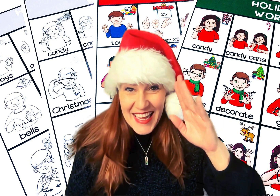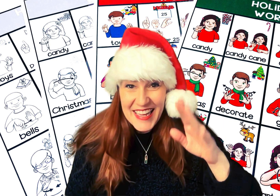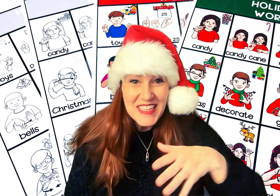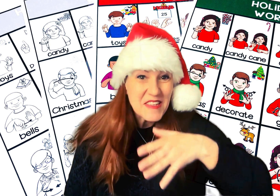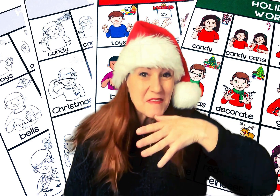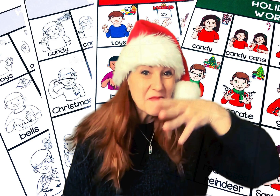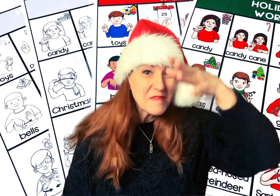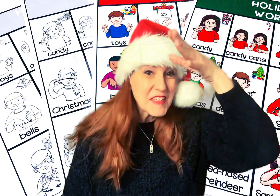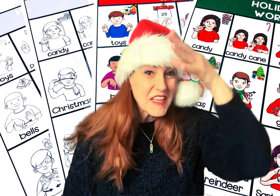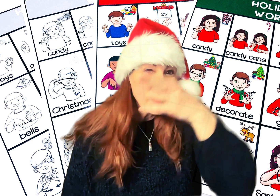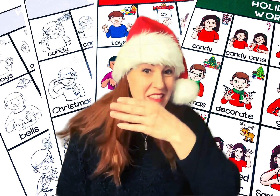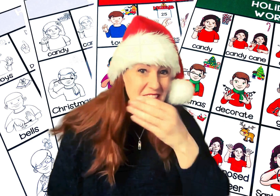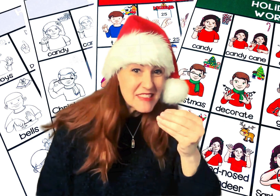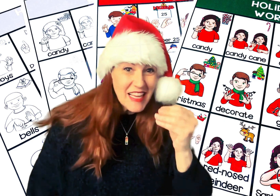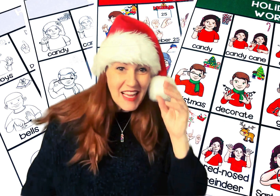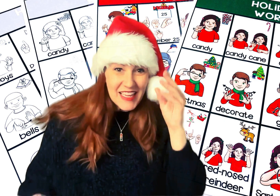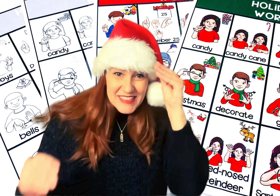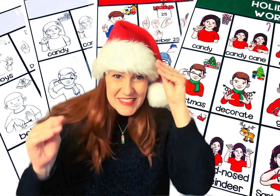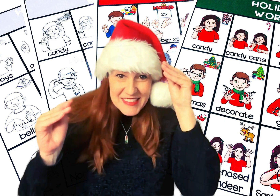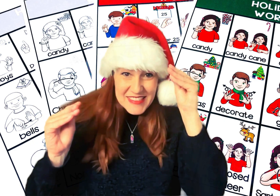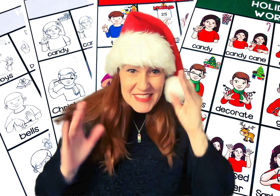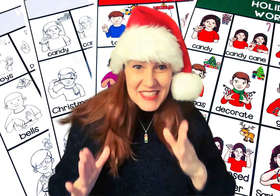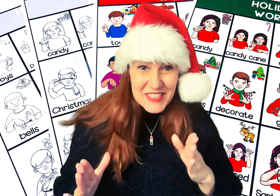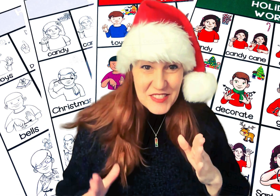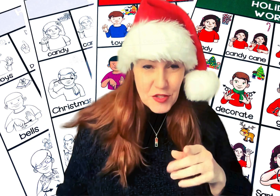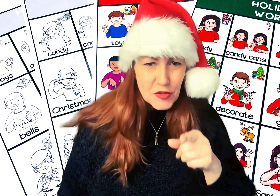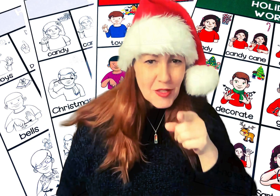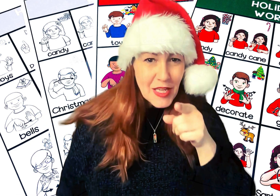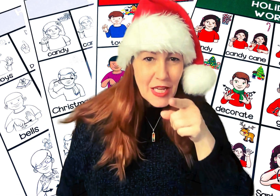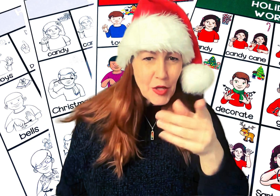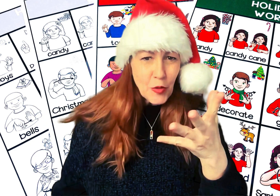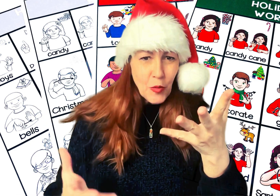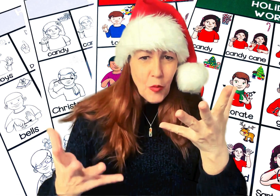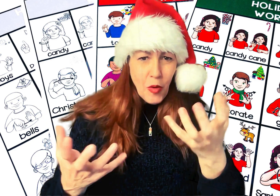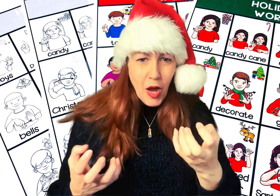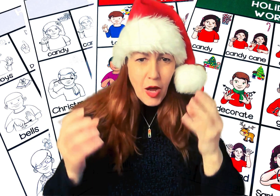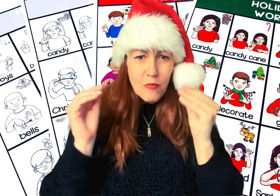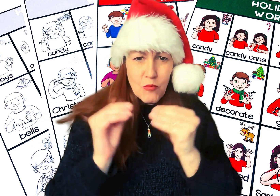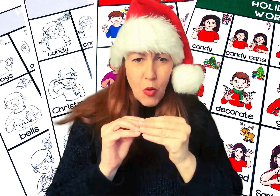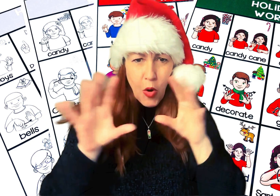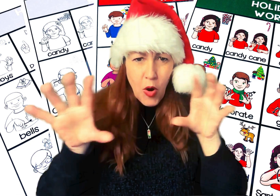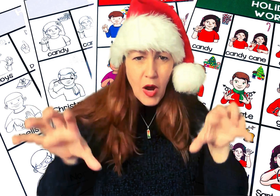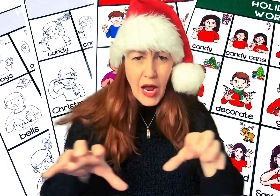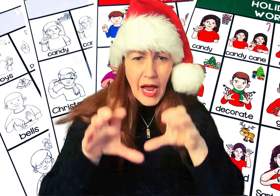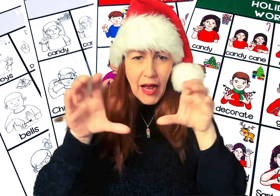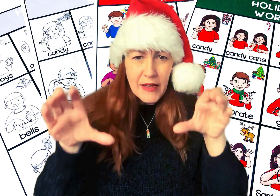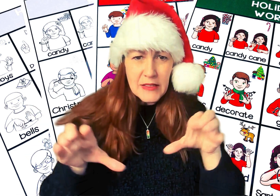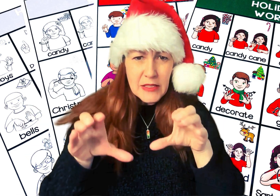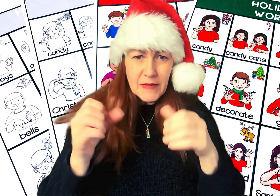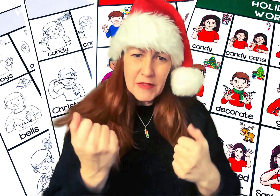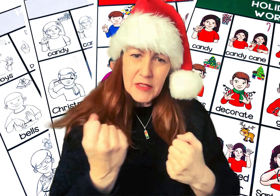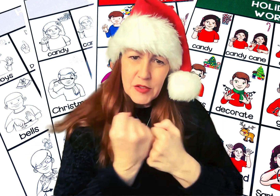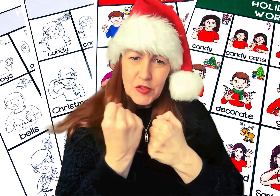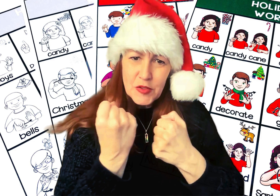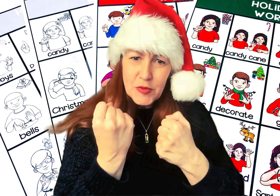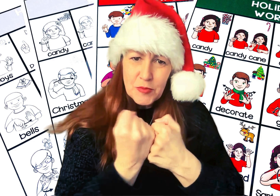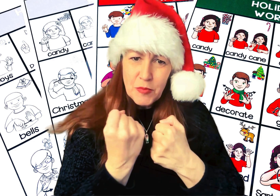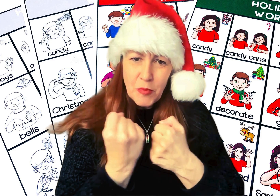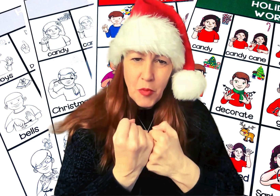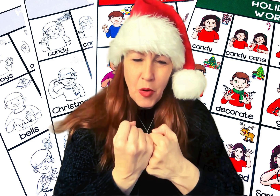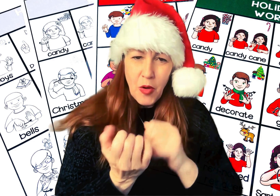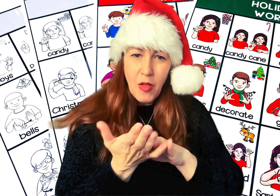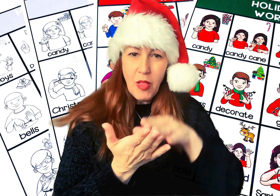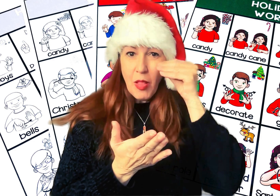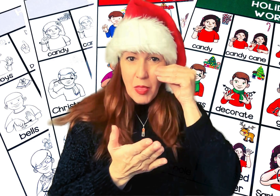Hello, parents and teachers. Do you want more activities to